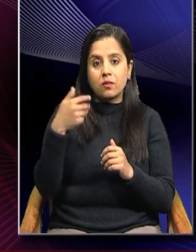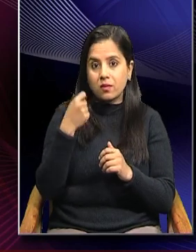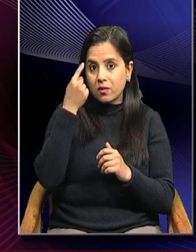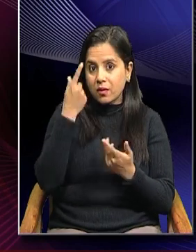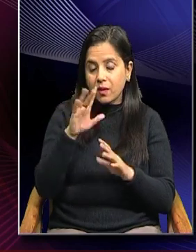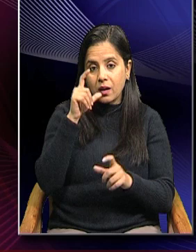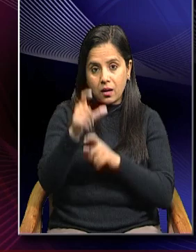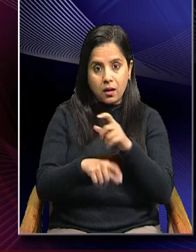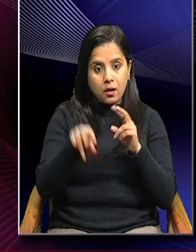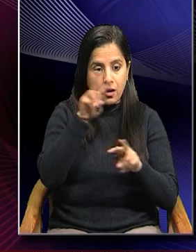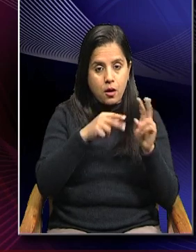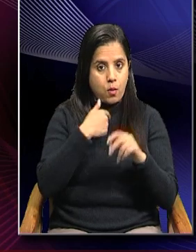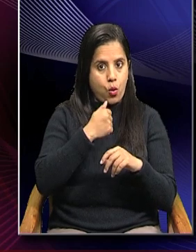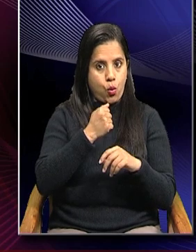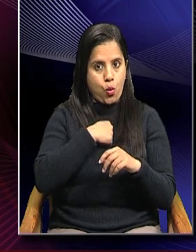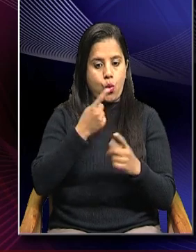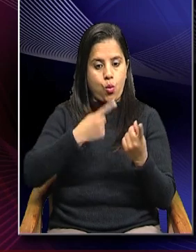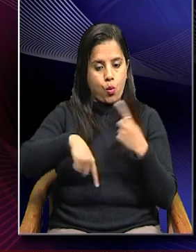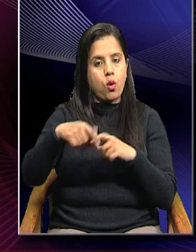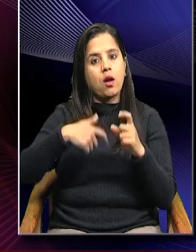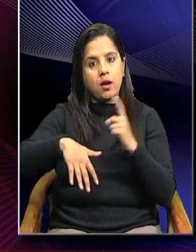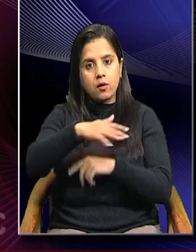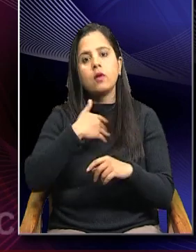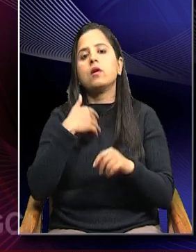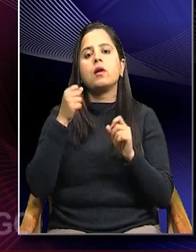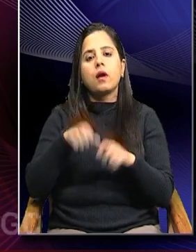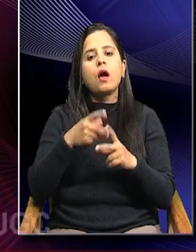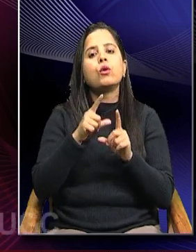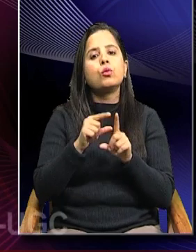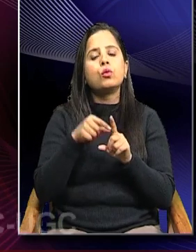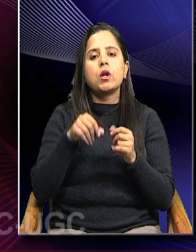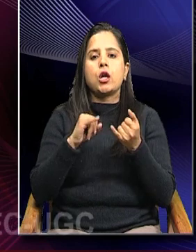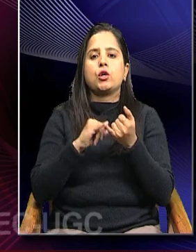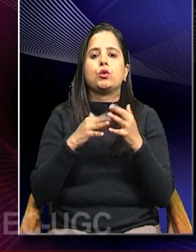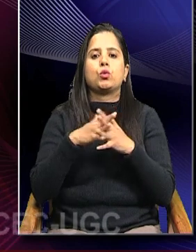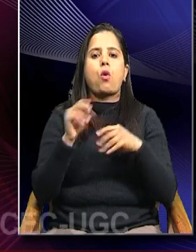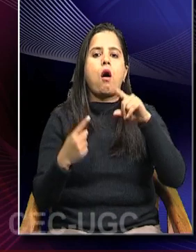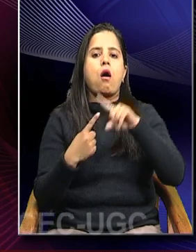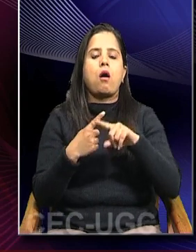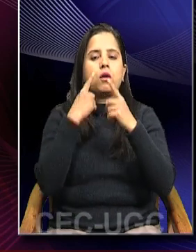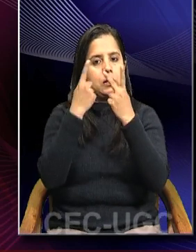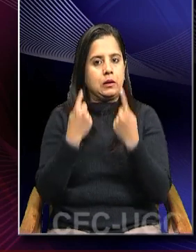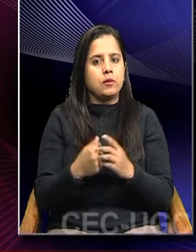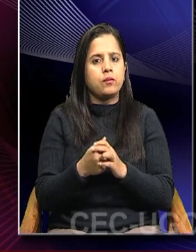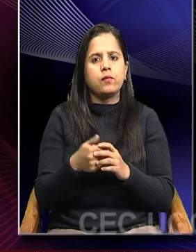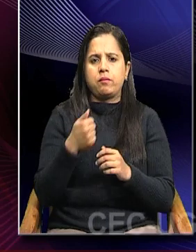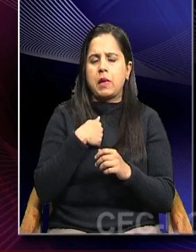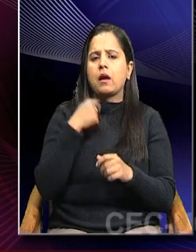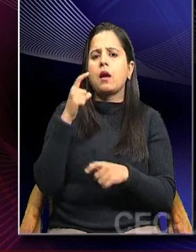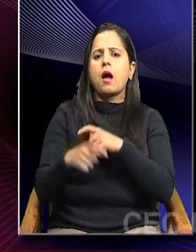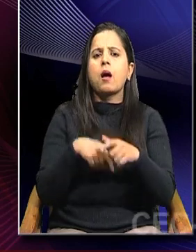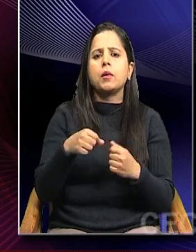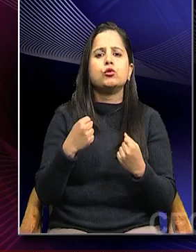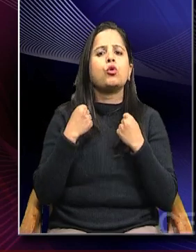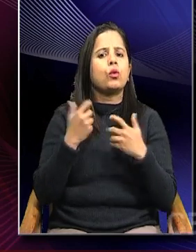the company, that is my own internal environment, here we can conduct a SWOT analysis, that what is the strength of my company, what are